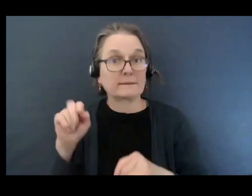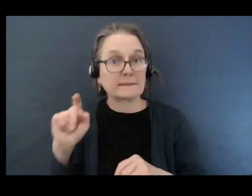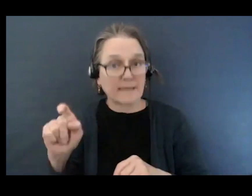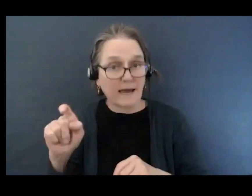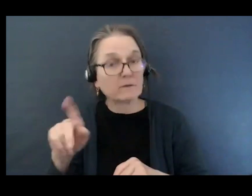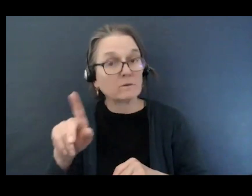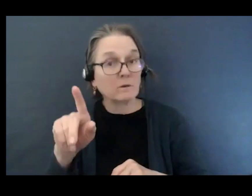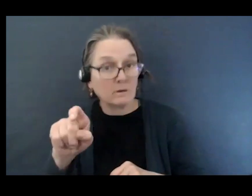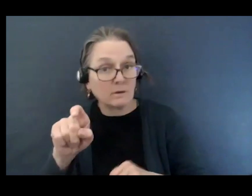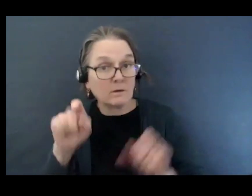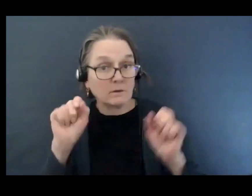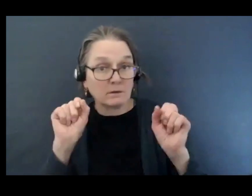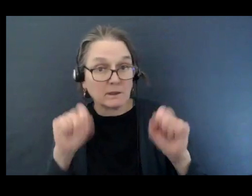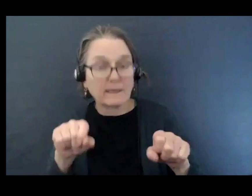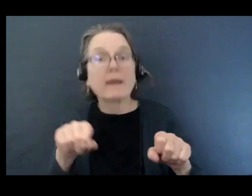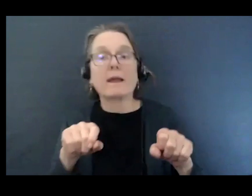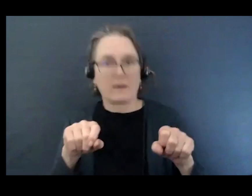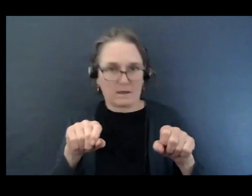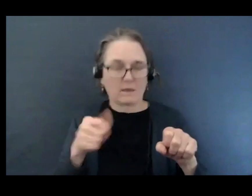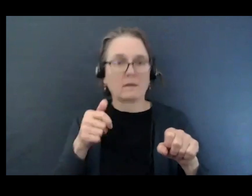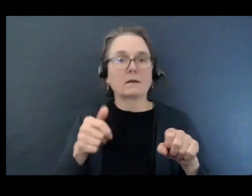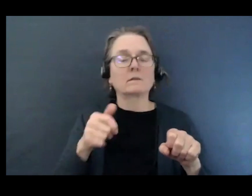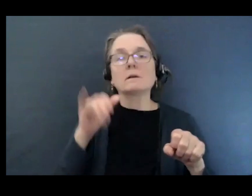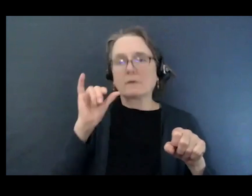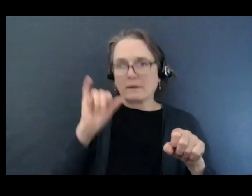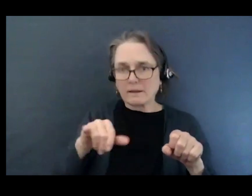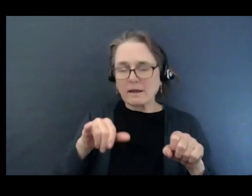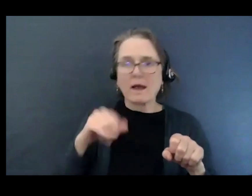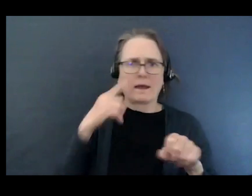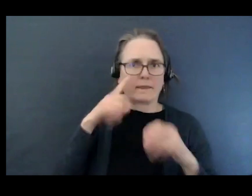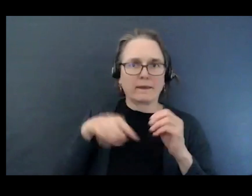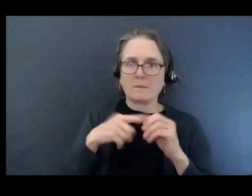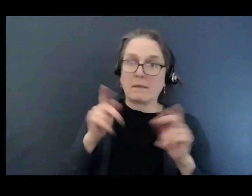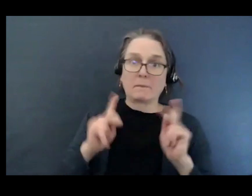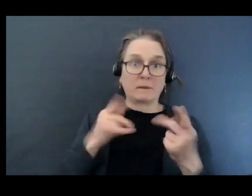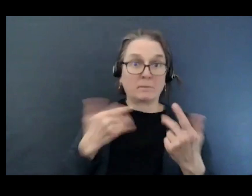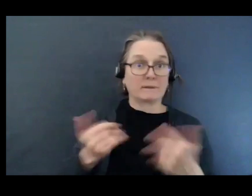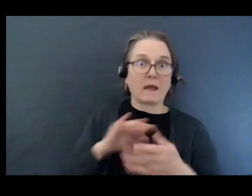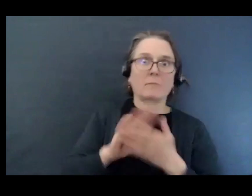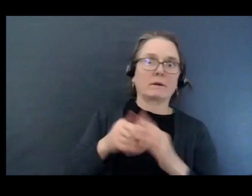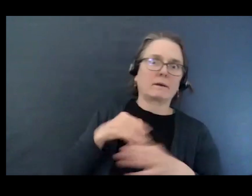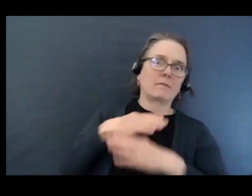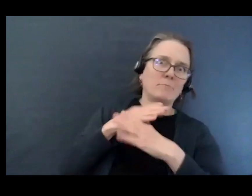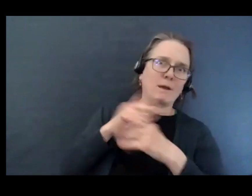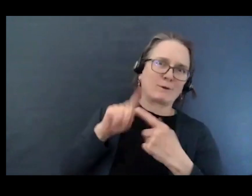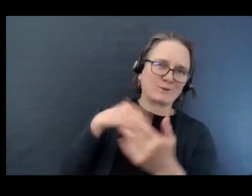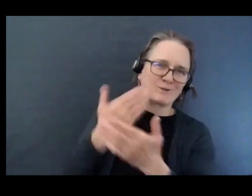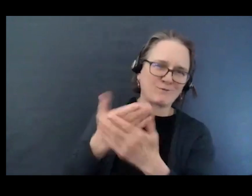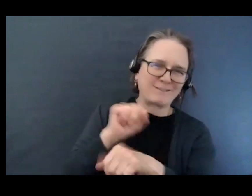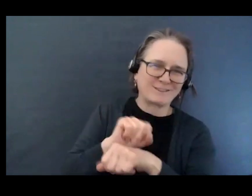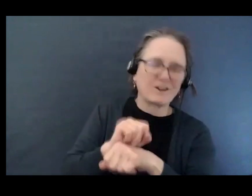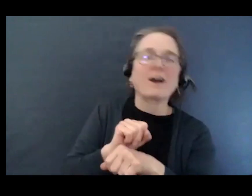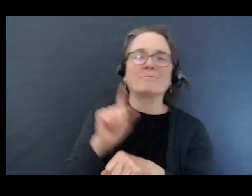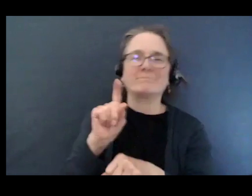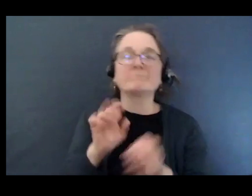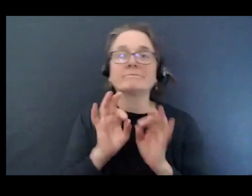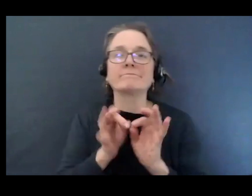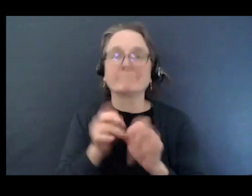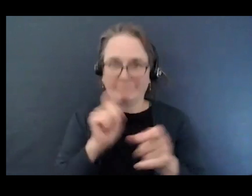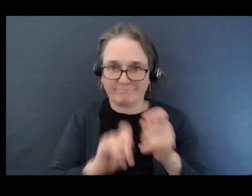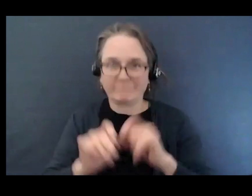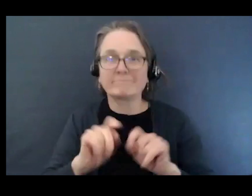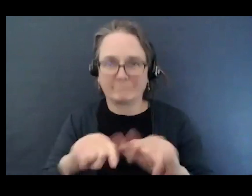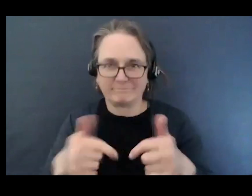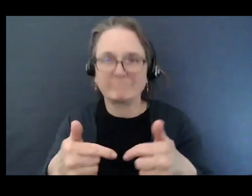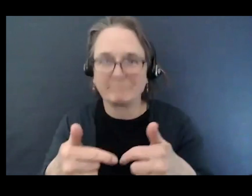separately from folks who are now able to get to a job and their income, increased income? And what is